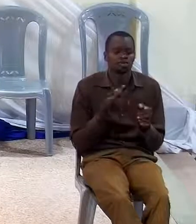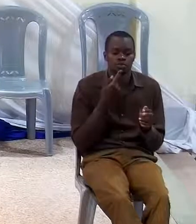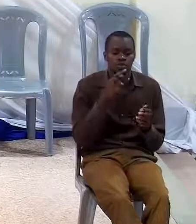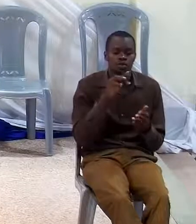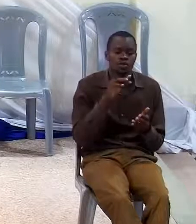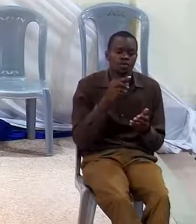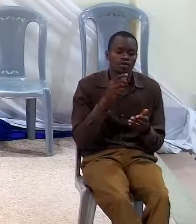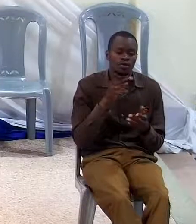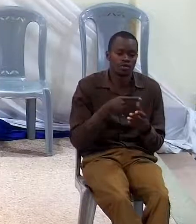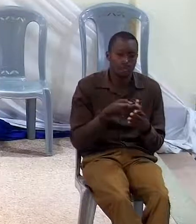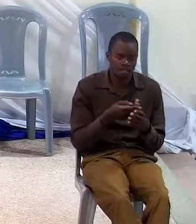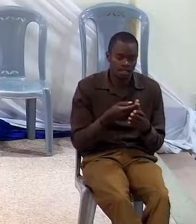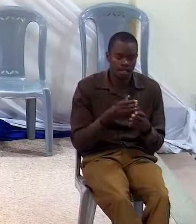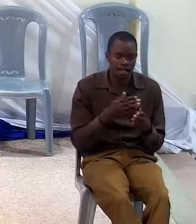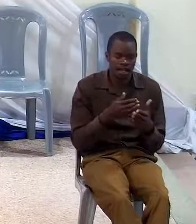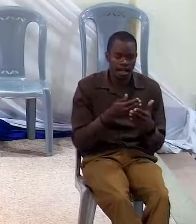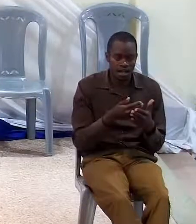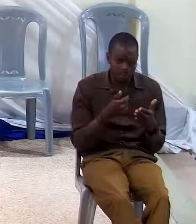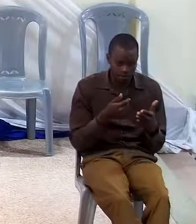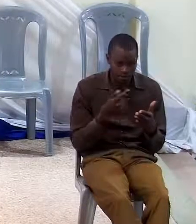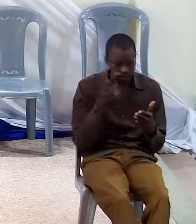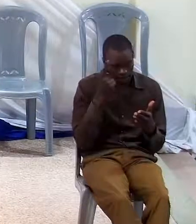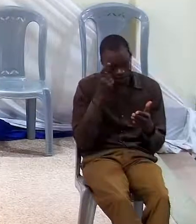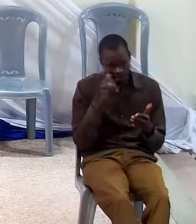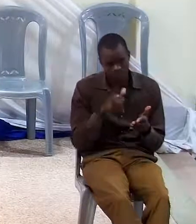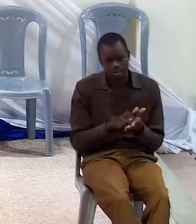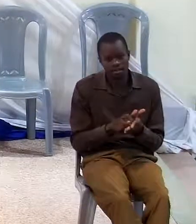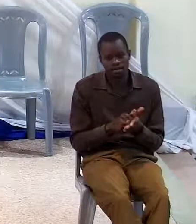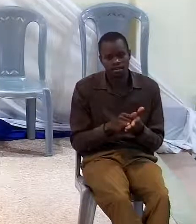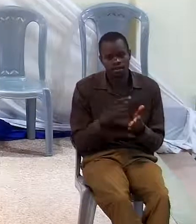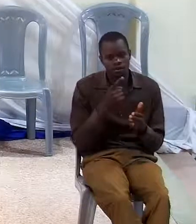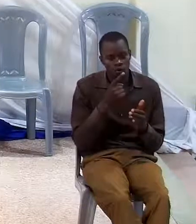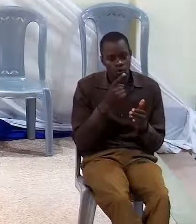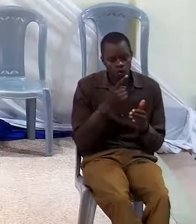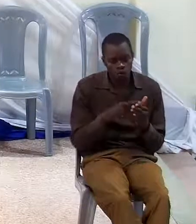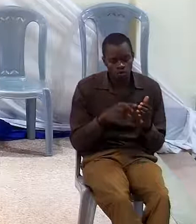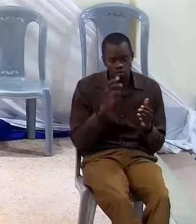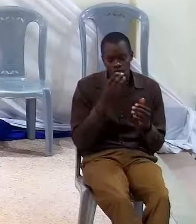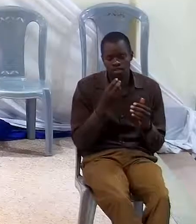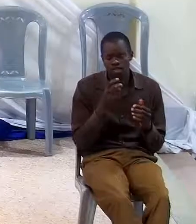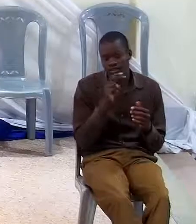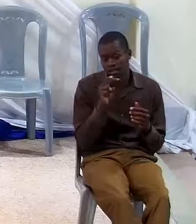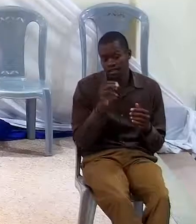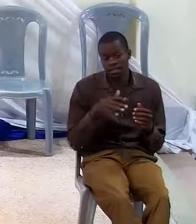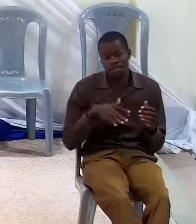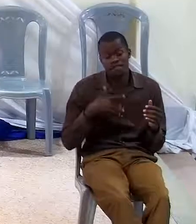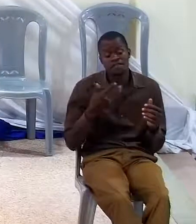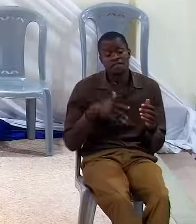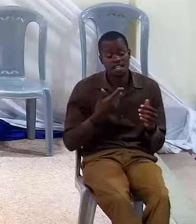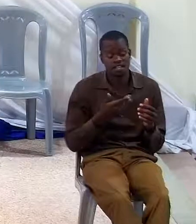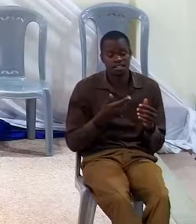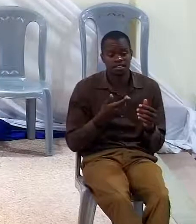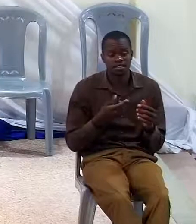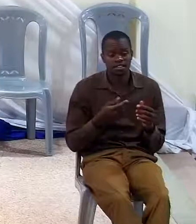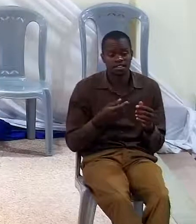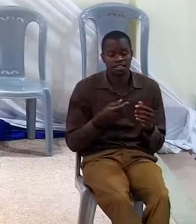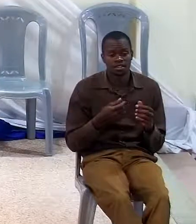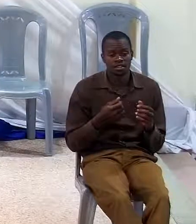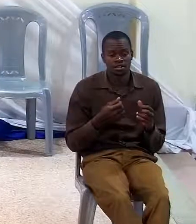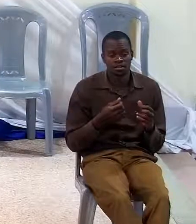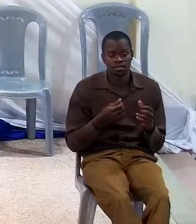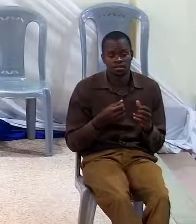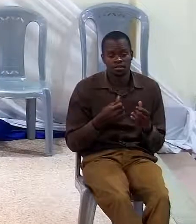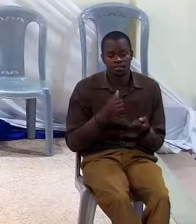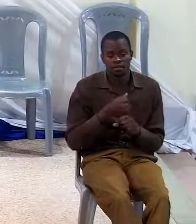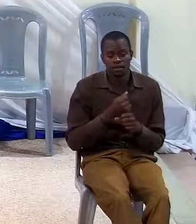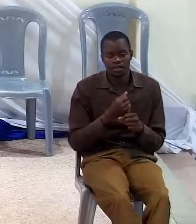knowing that what we see, our emotions and all this influences our food choices, then we need to plan